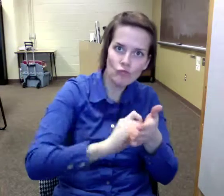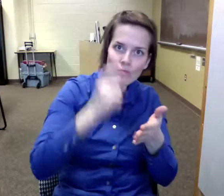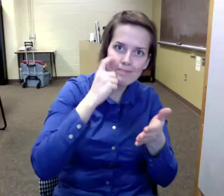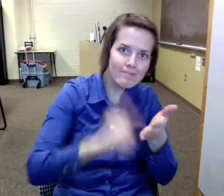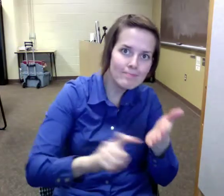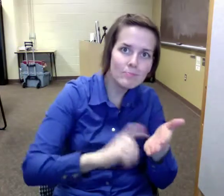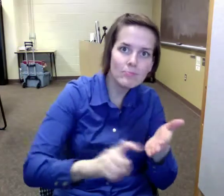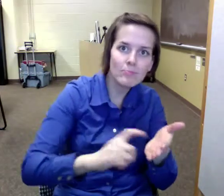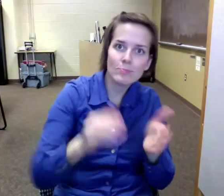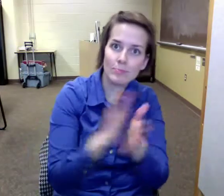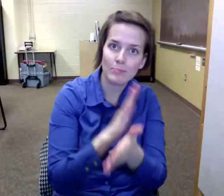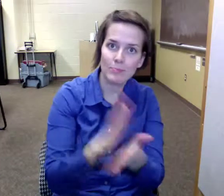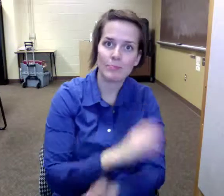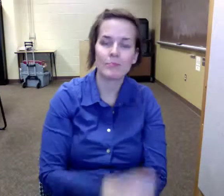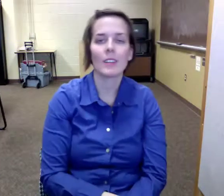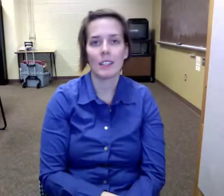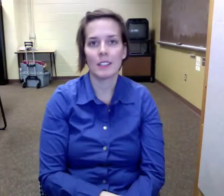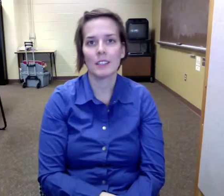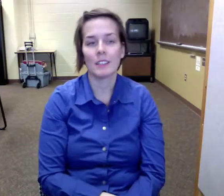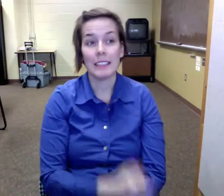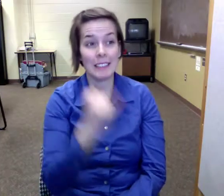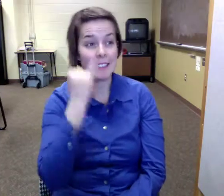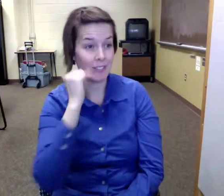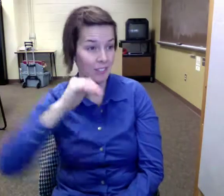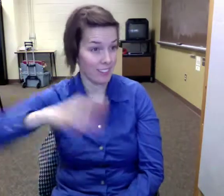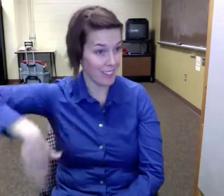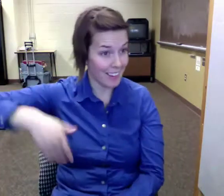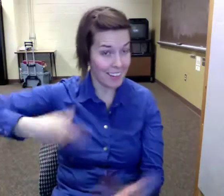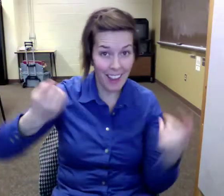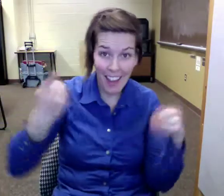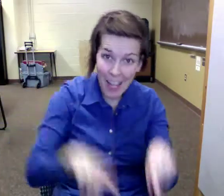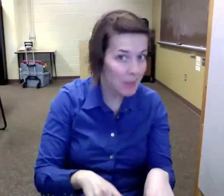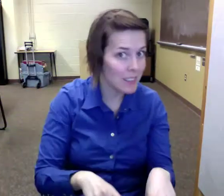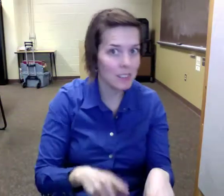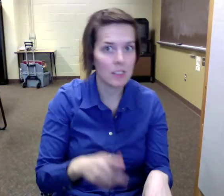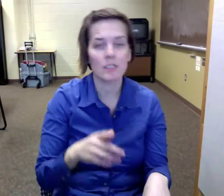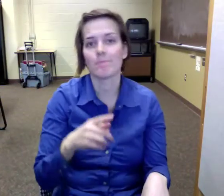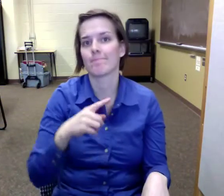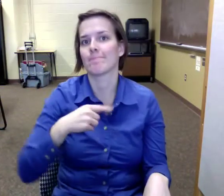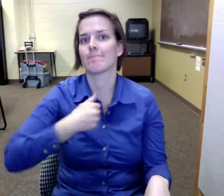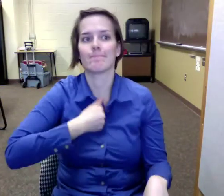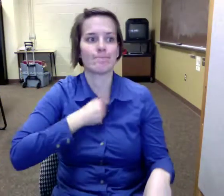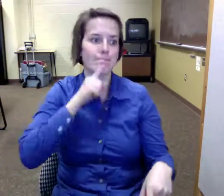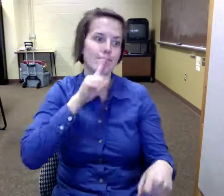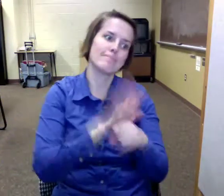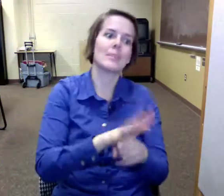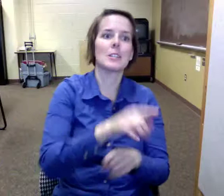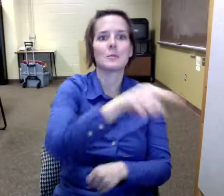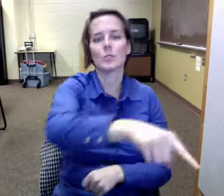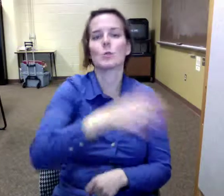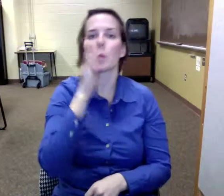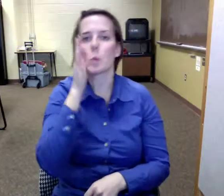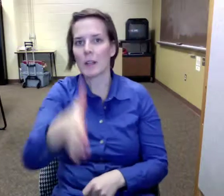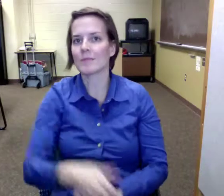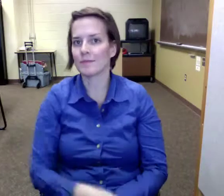class and you'll be sitting there and someone will be standing right here where I'm standing and they'll be saying, okay, you got a 10-page paper due in 3 weeks. Choose your topic, go to